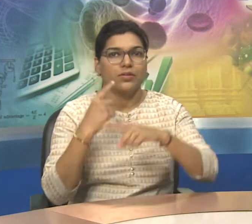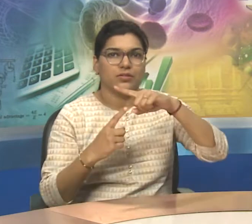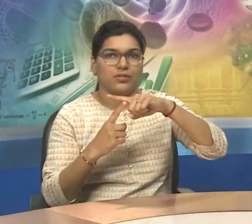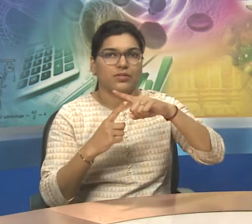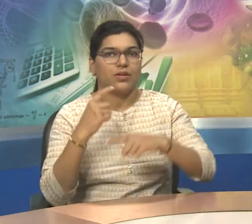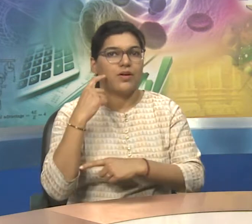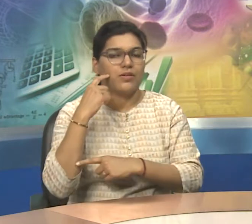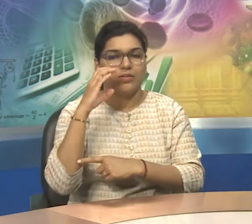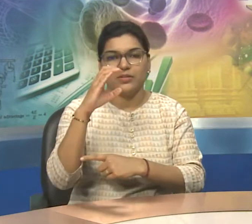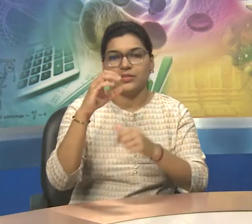political